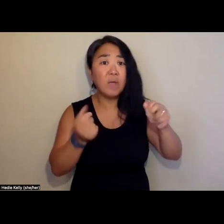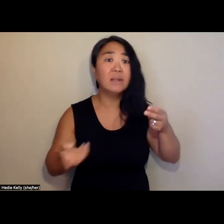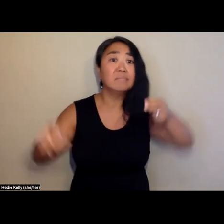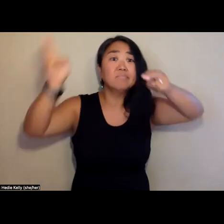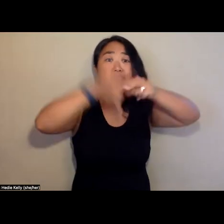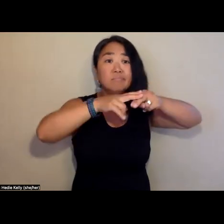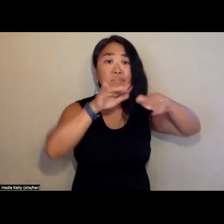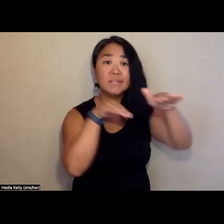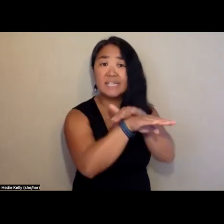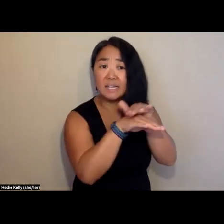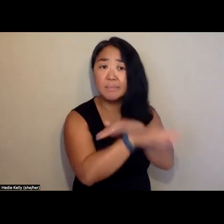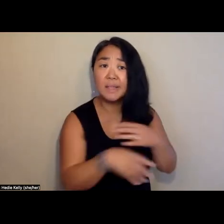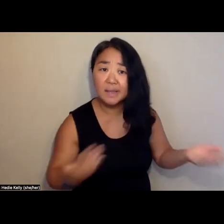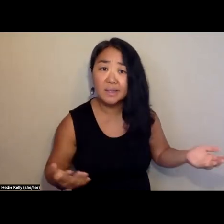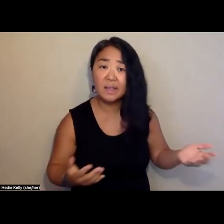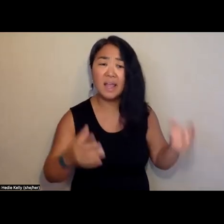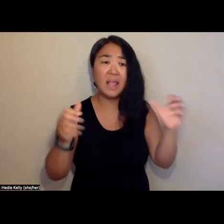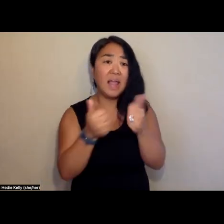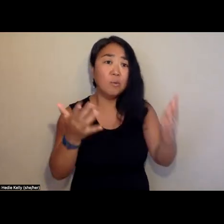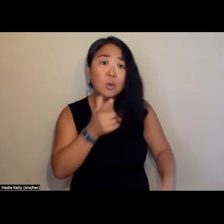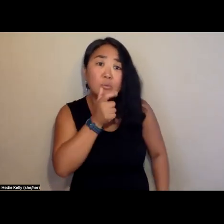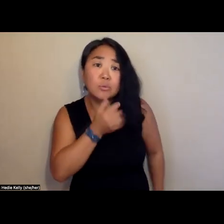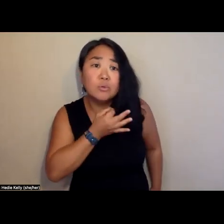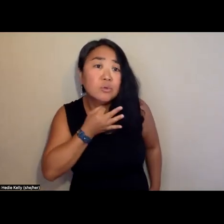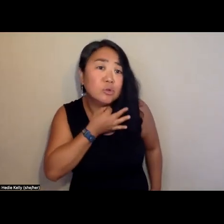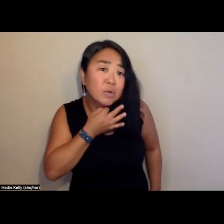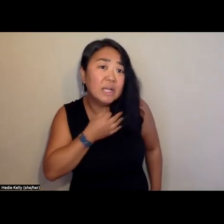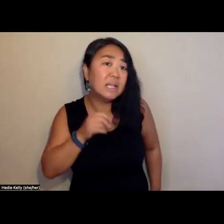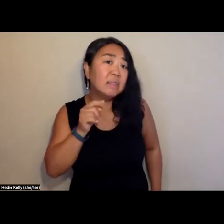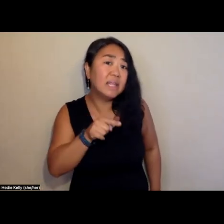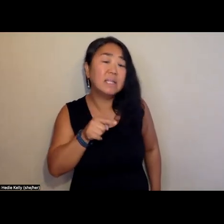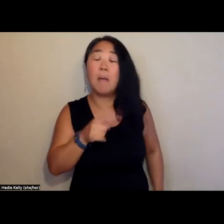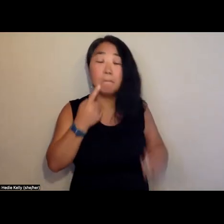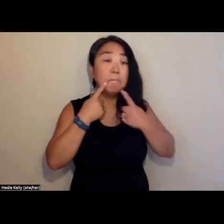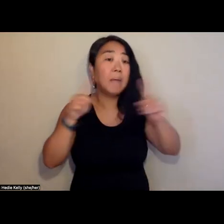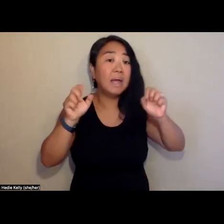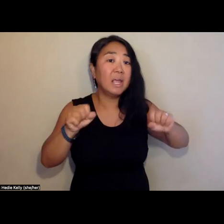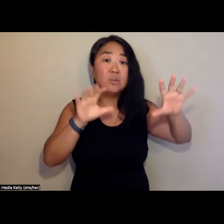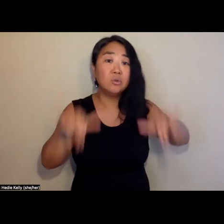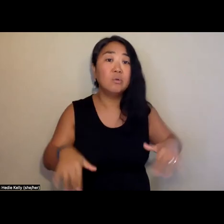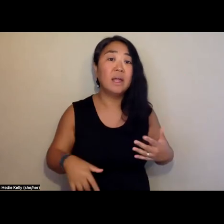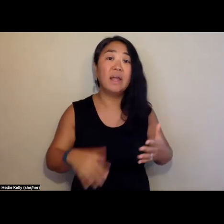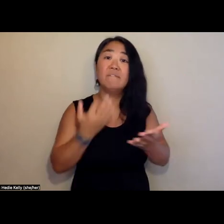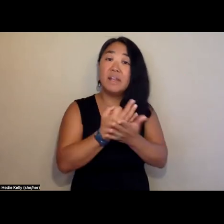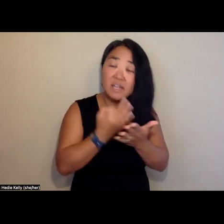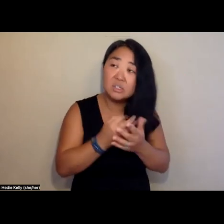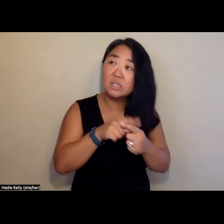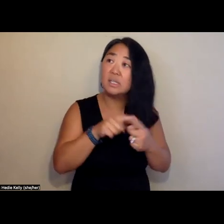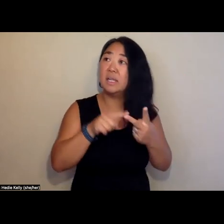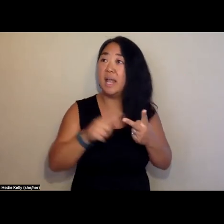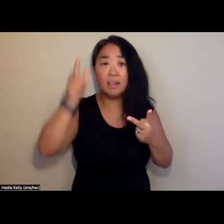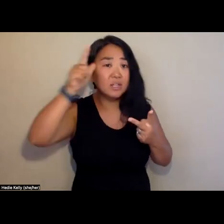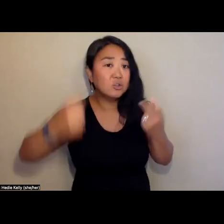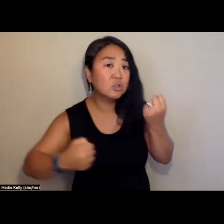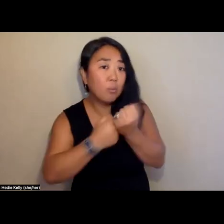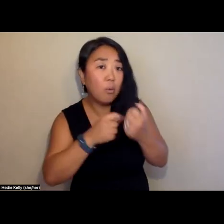that anyone who is curious about this and wants to set out foot is able to do. And that can be financially, that can be in terms of logistical support, that can be in terms